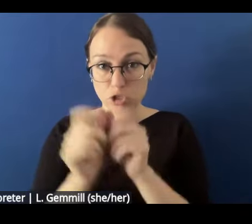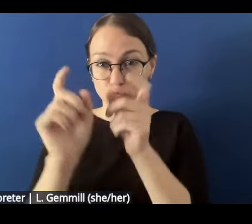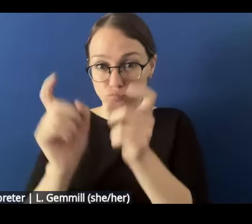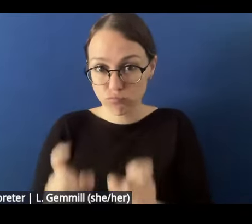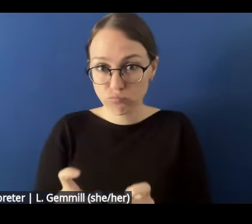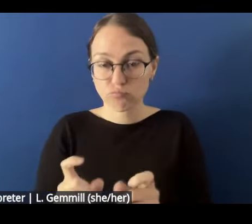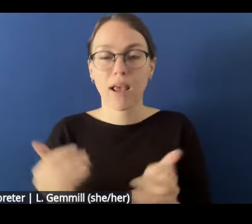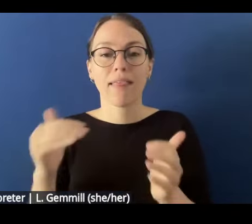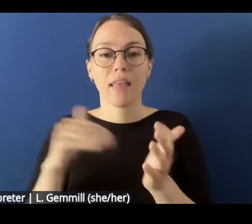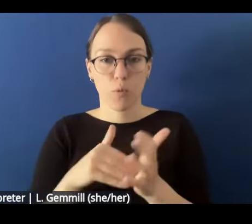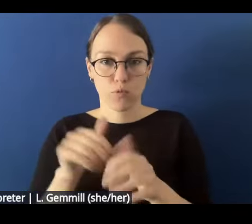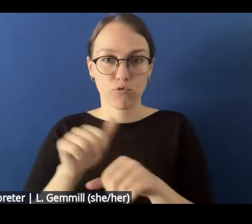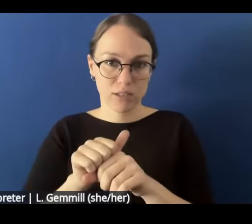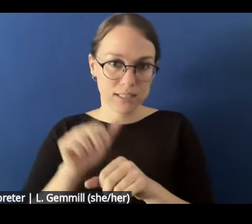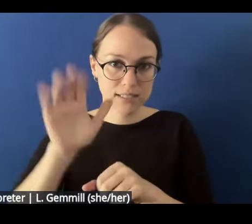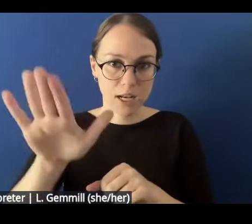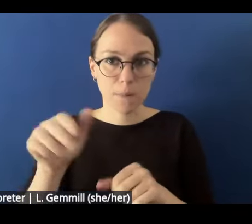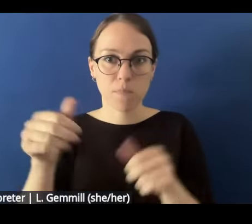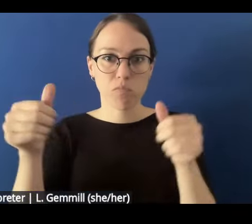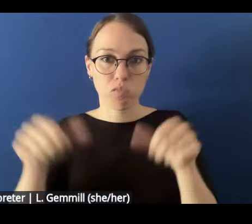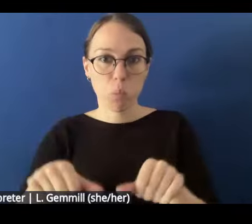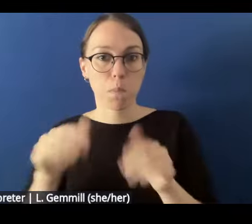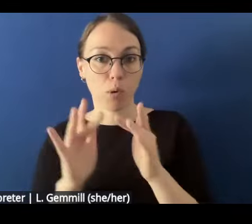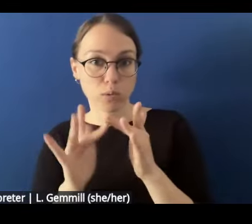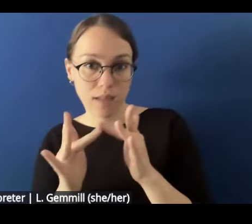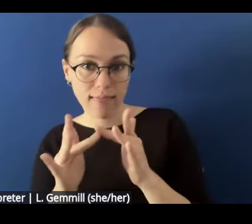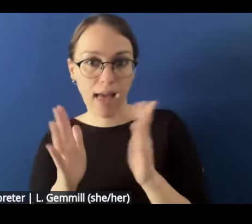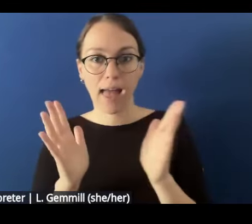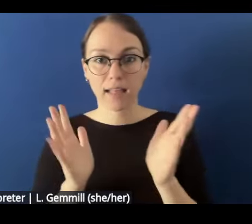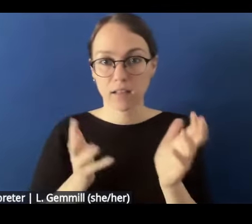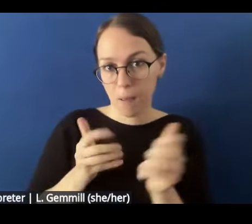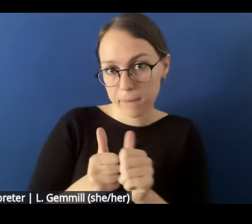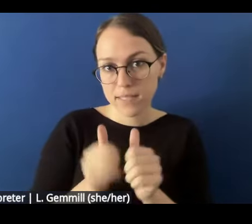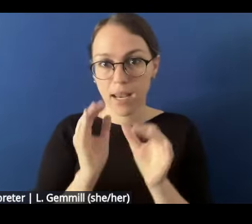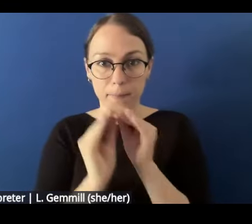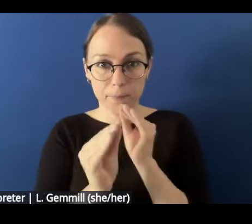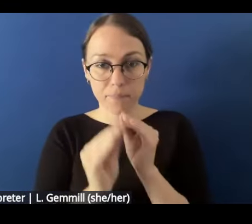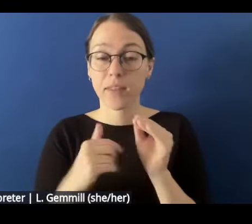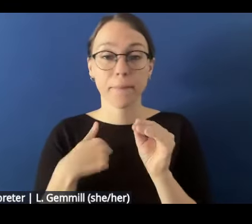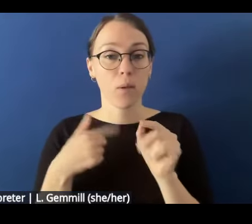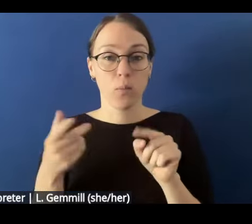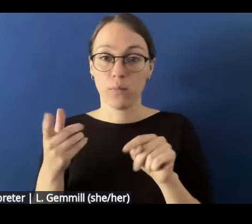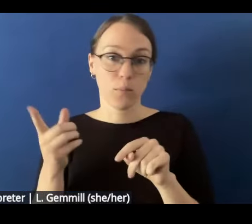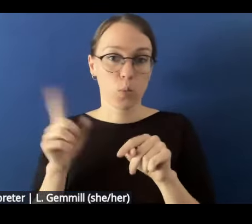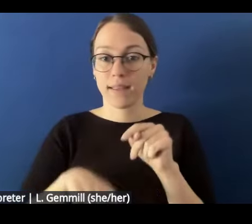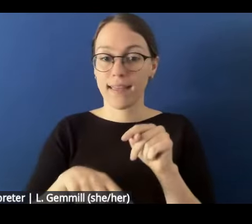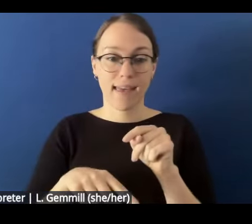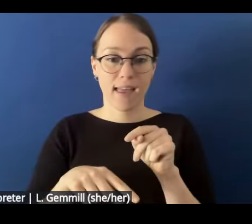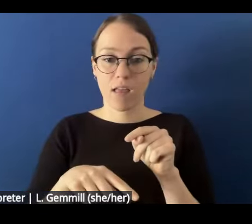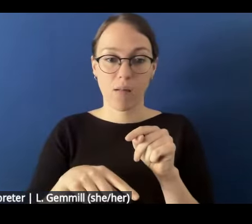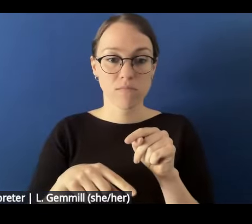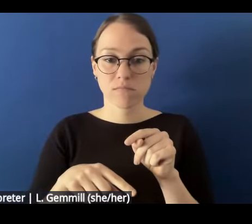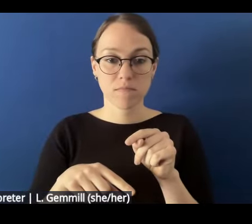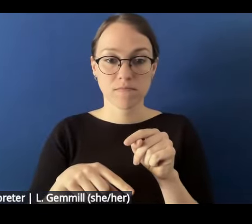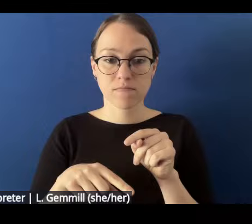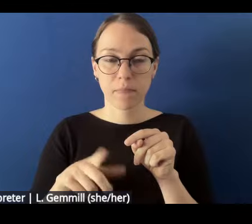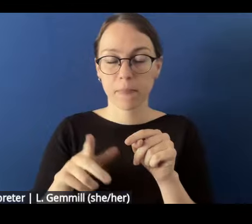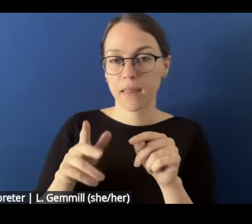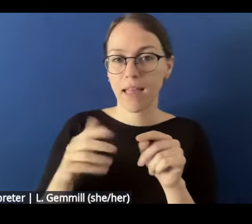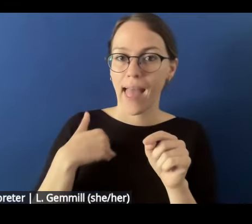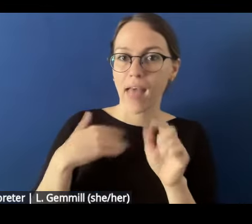we'll post it online as well. Again, we'll post an updated version. We won't be able to do an updated, like a track changes version online just because that